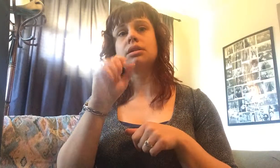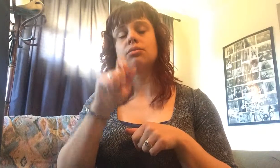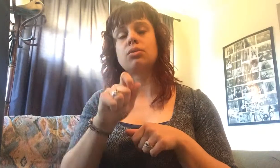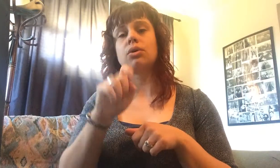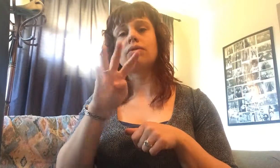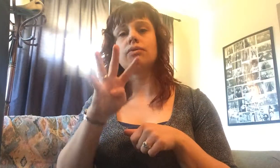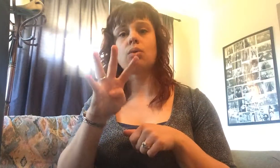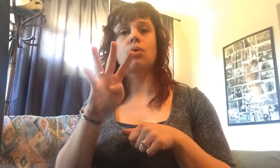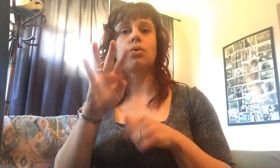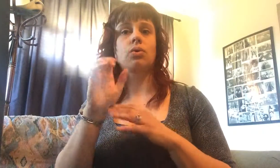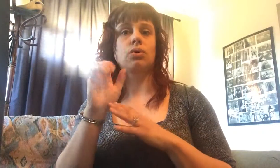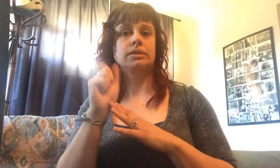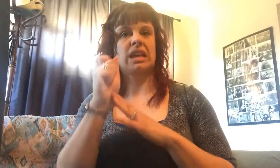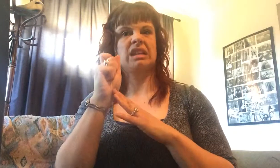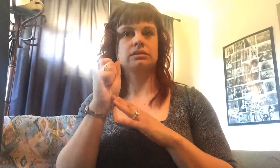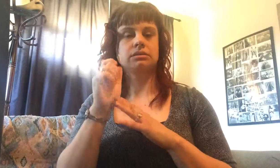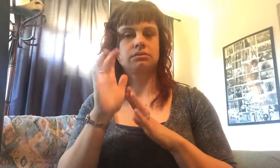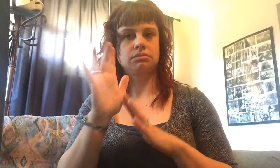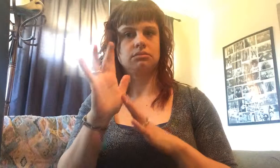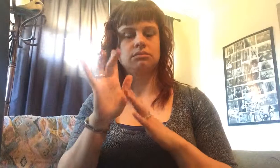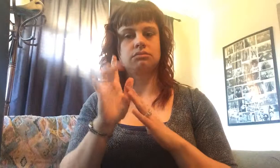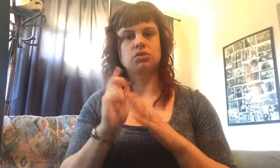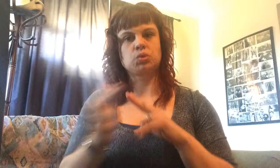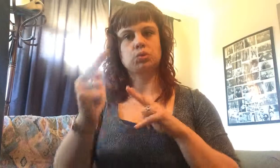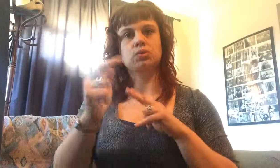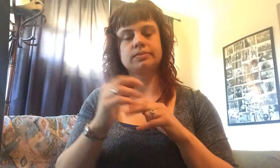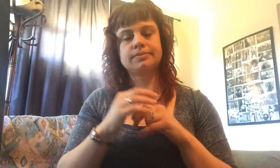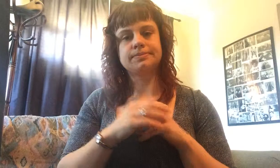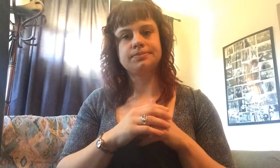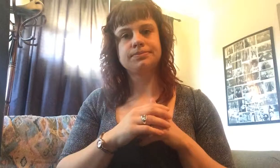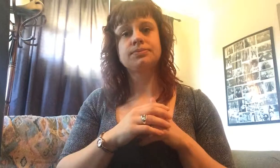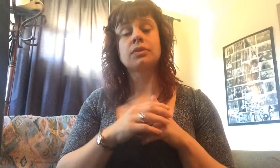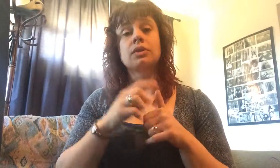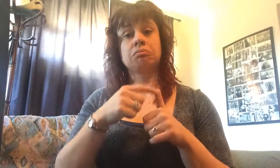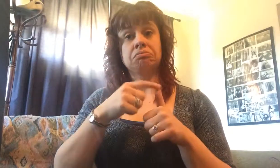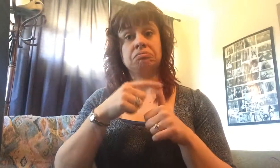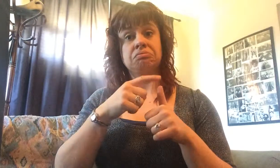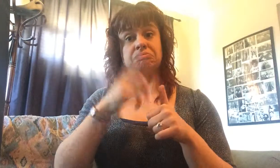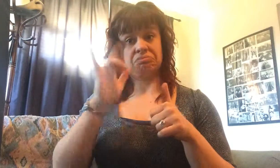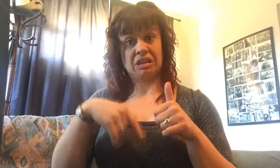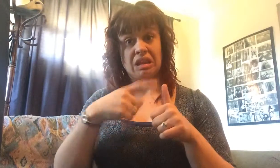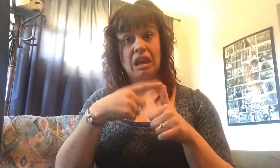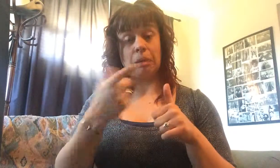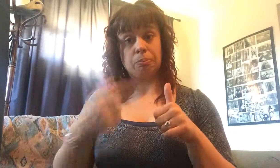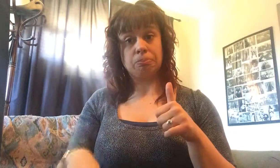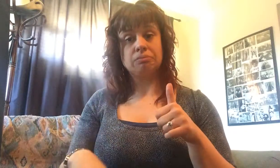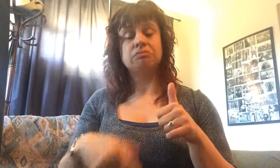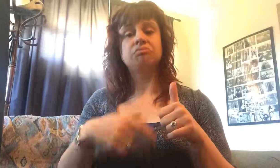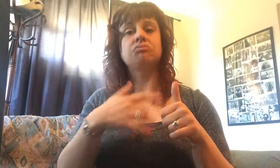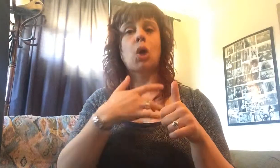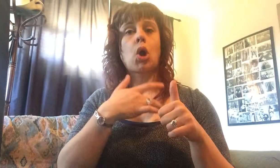chambers, they are going to be present in the relaxed state What do you mean by diastole? There is going to be relaxation